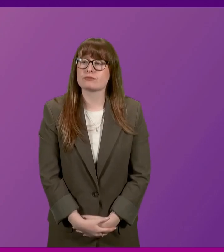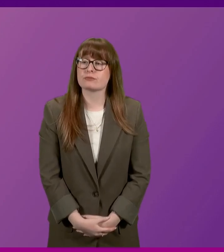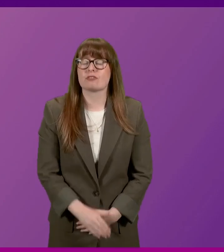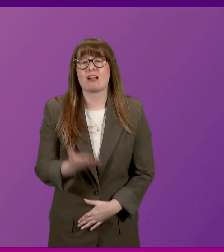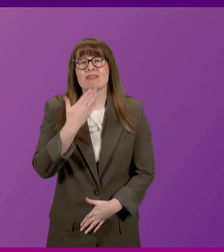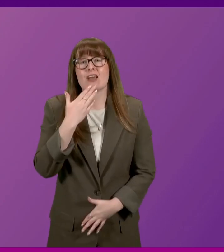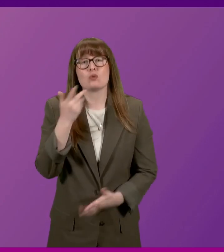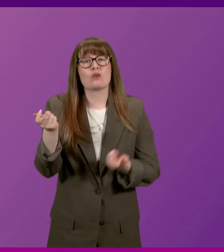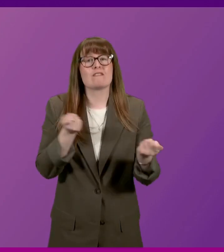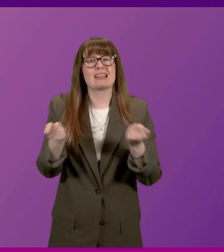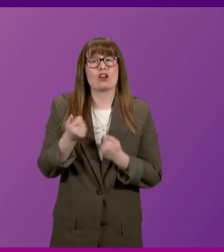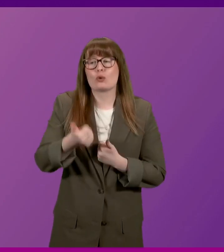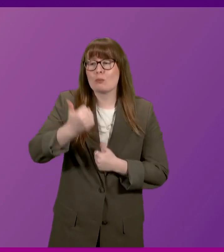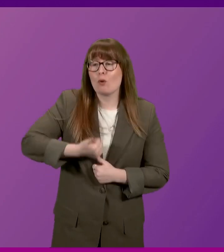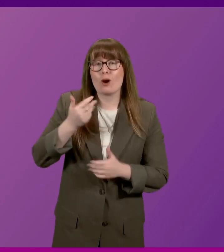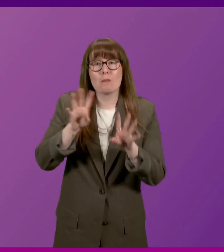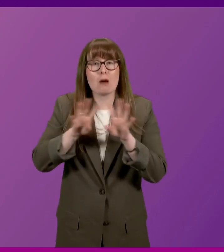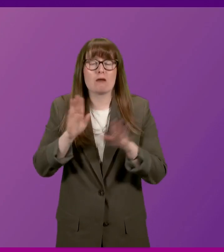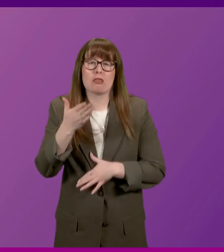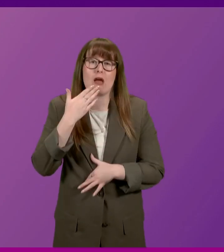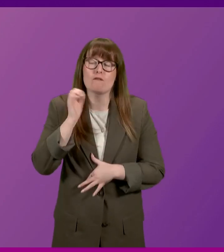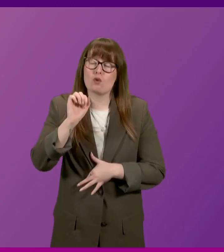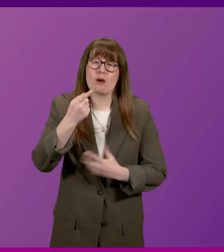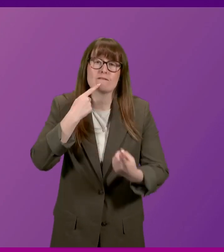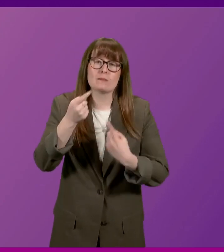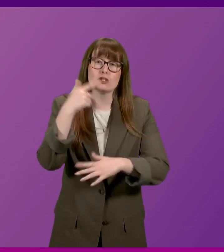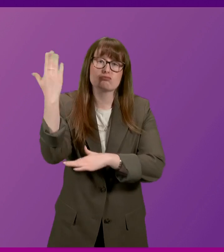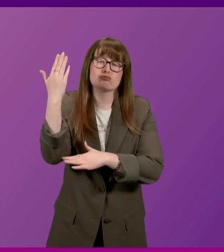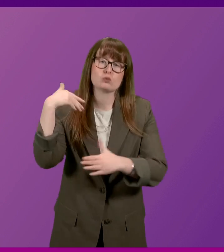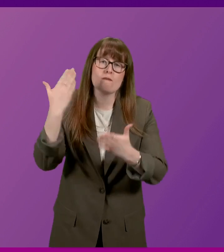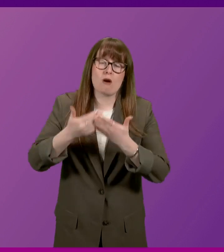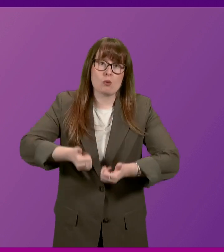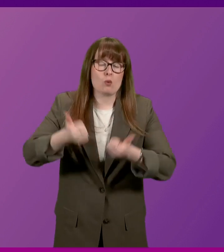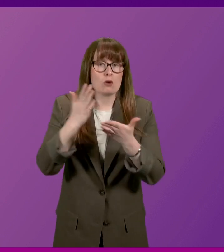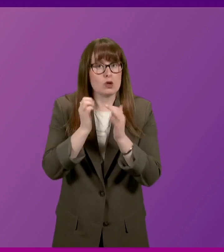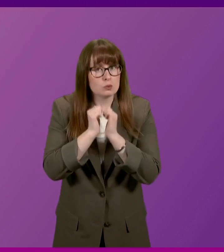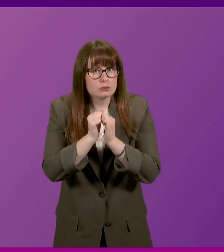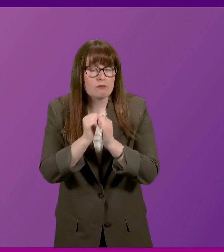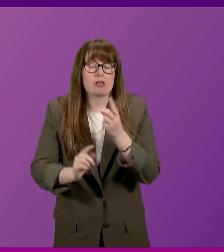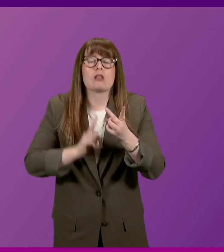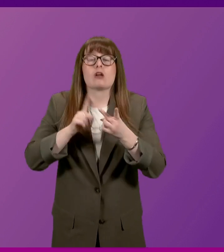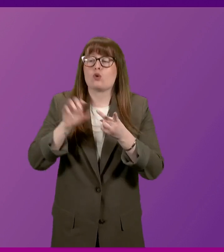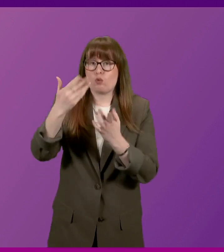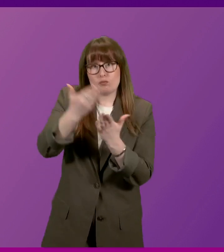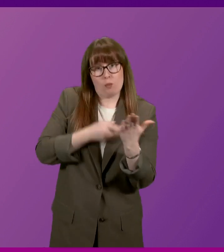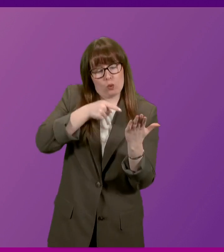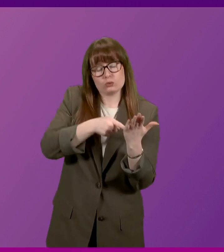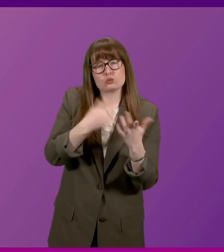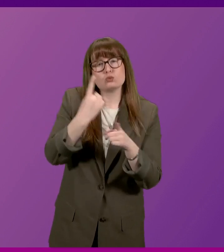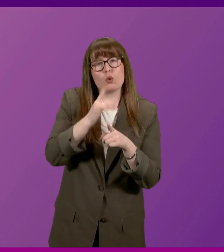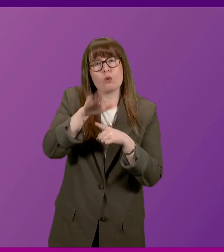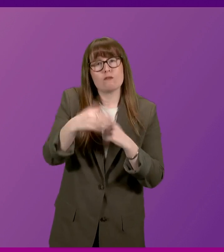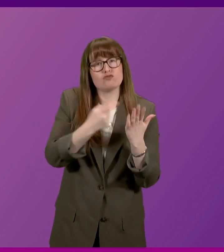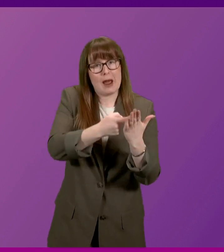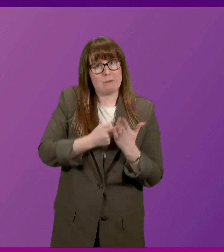and good morning, panel, and thank you for the information you've provided so far. In your report, you have recommended